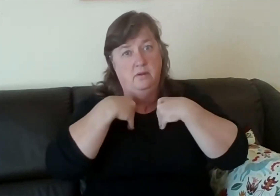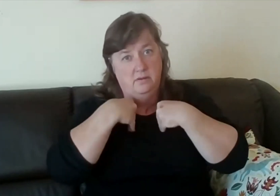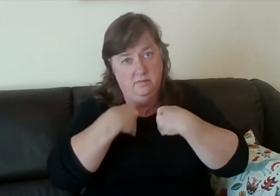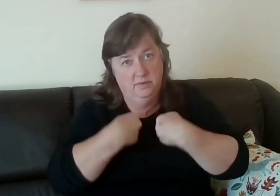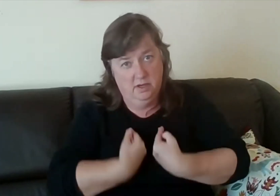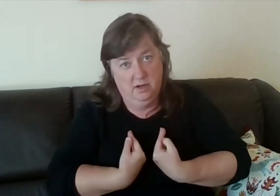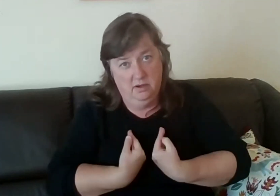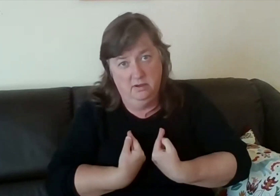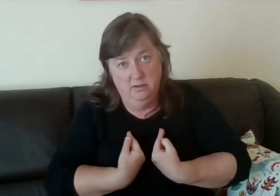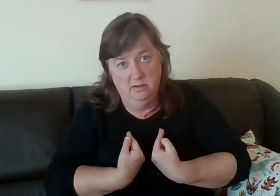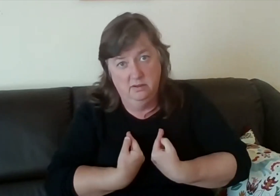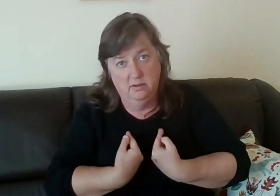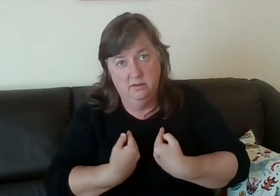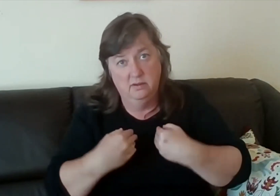I'm tired.